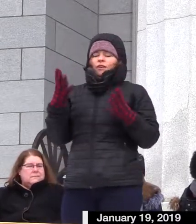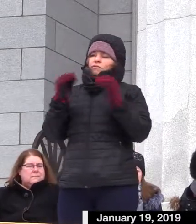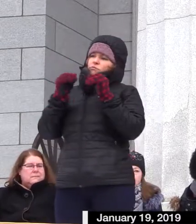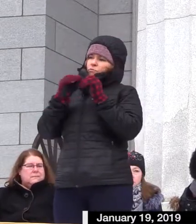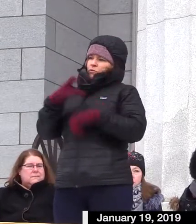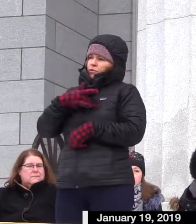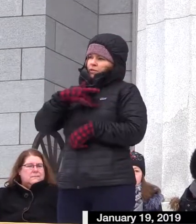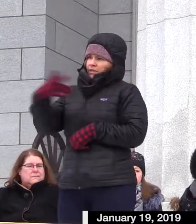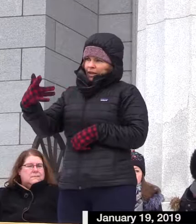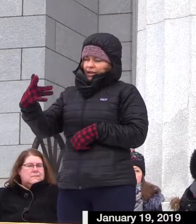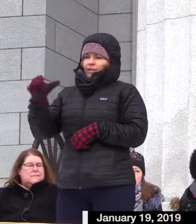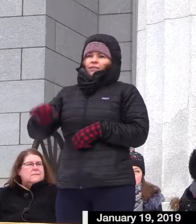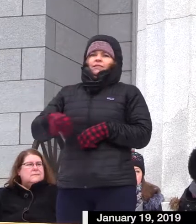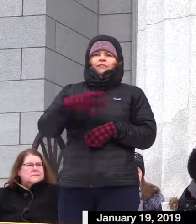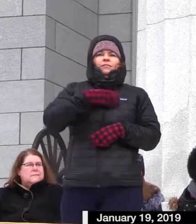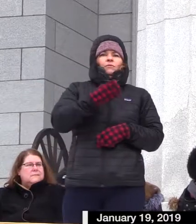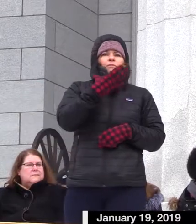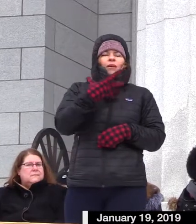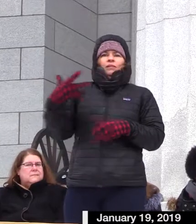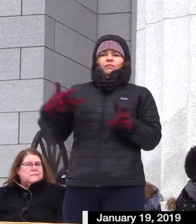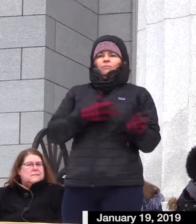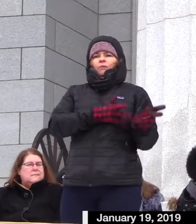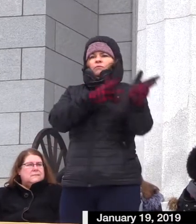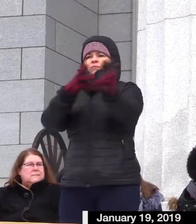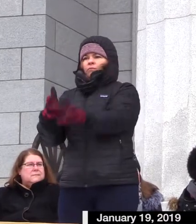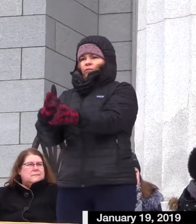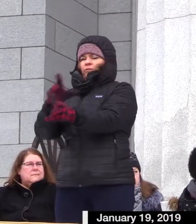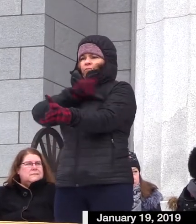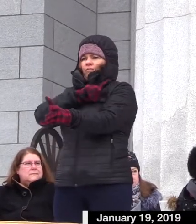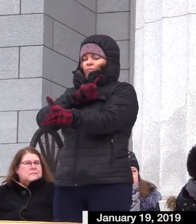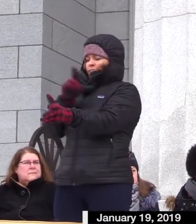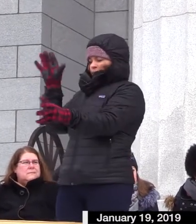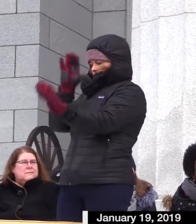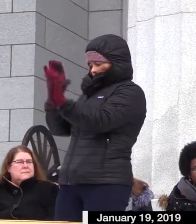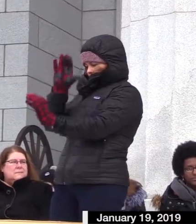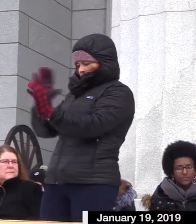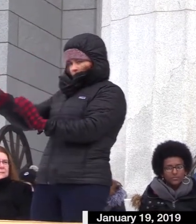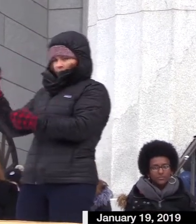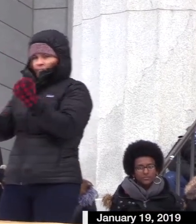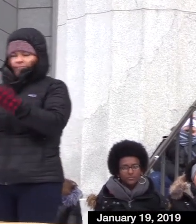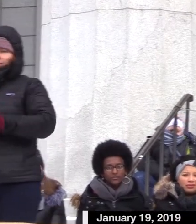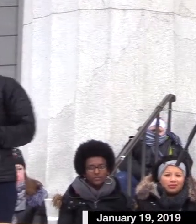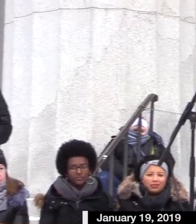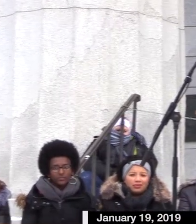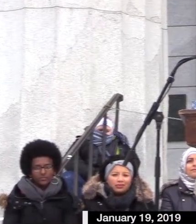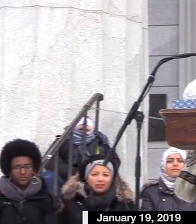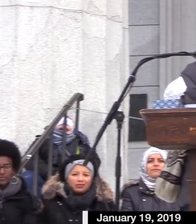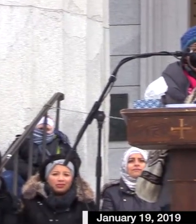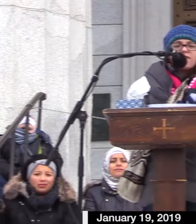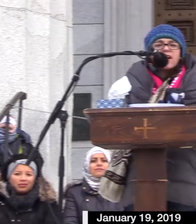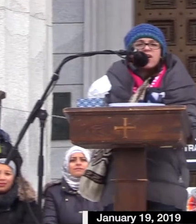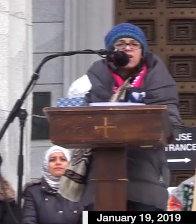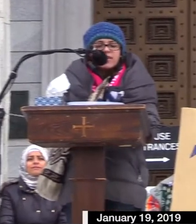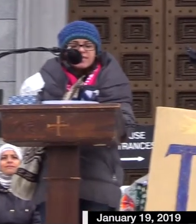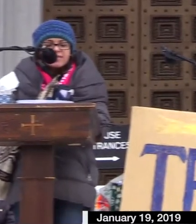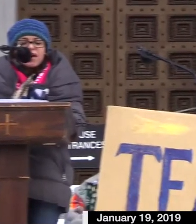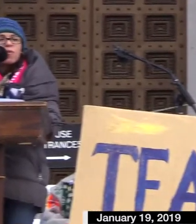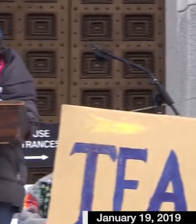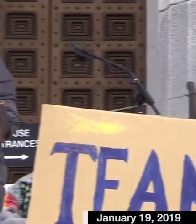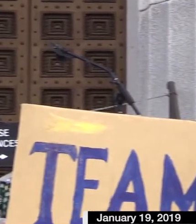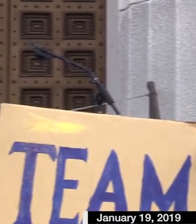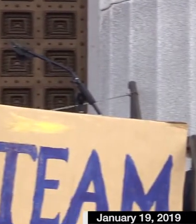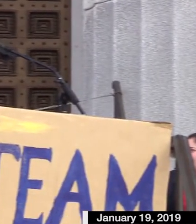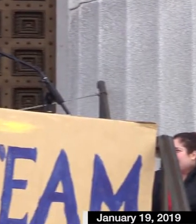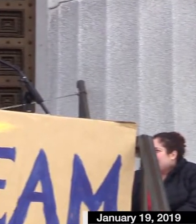more likely than white to be stopped and searched. I am afraid you have not noticed